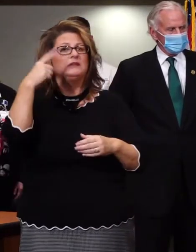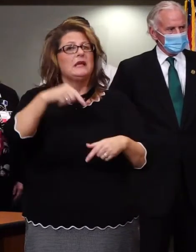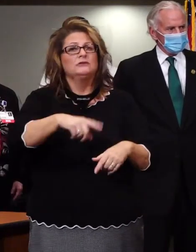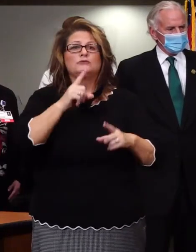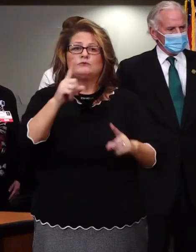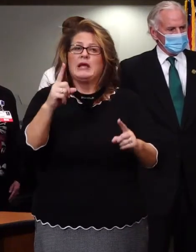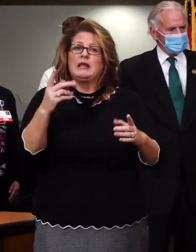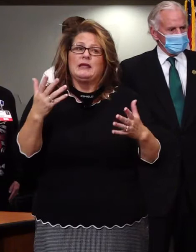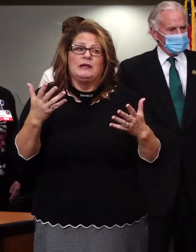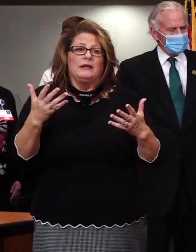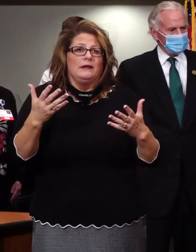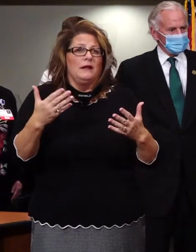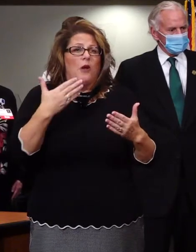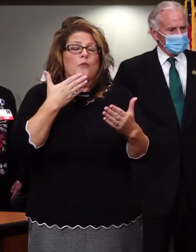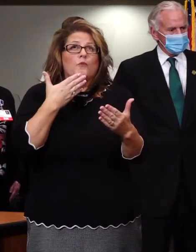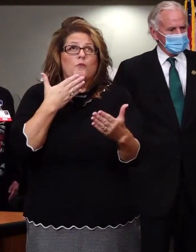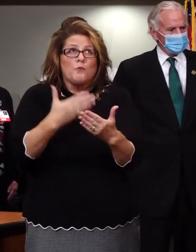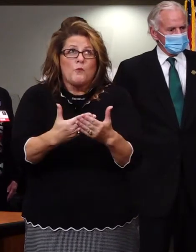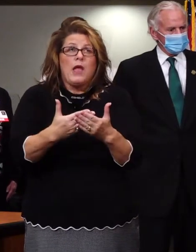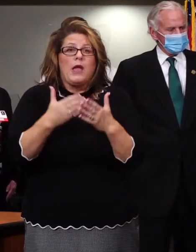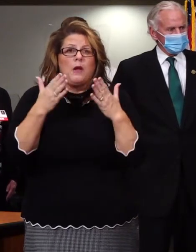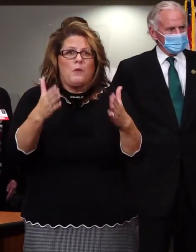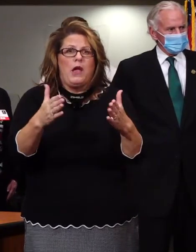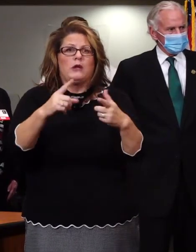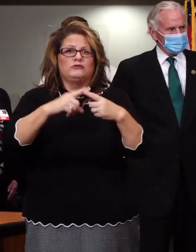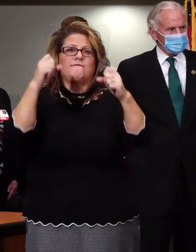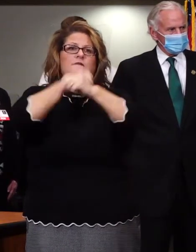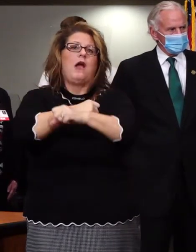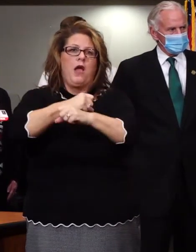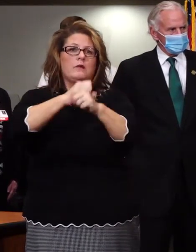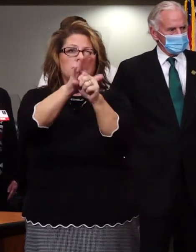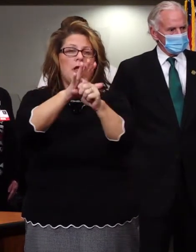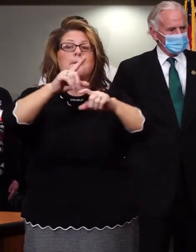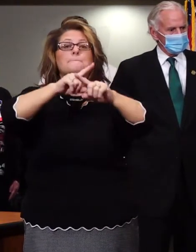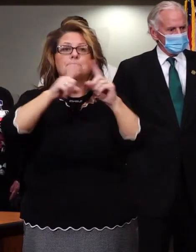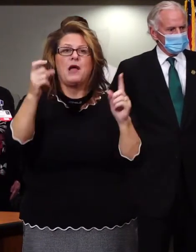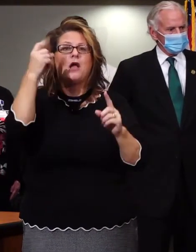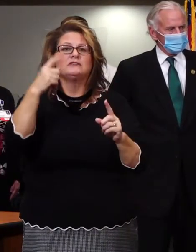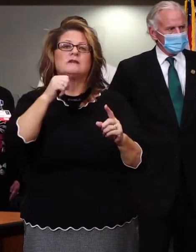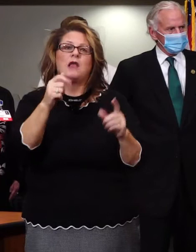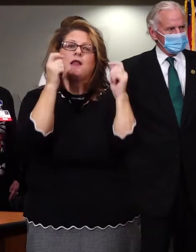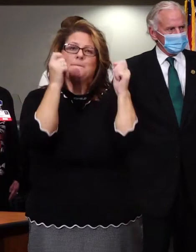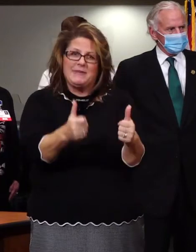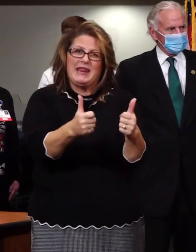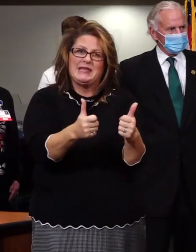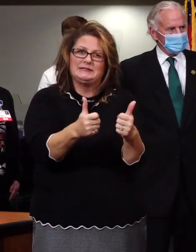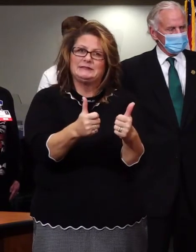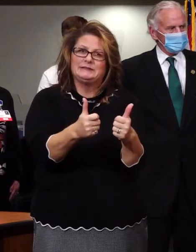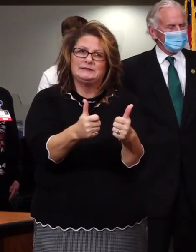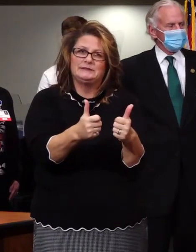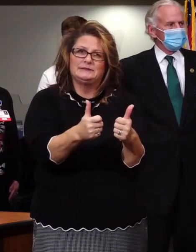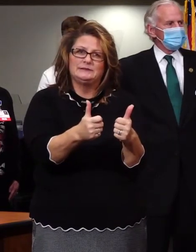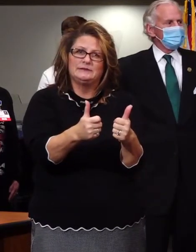in our fight against this pandemic, which has already been stated. However, the vaccine isn't an immediate return to normalcy.